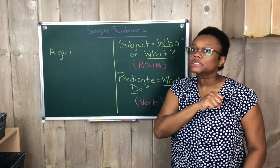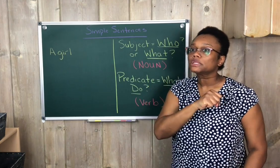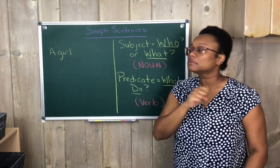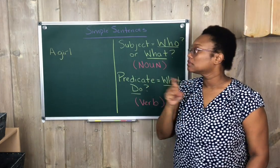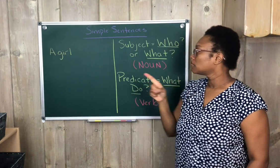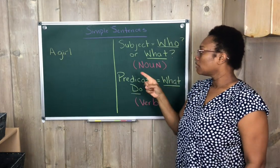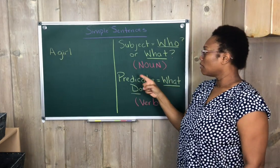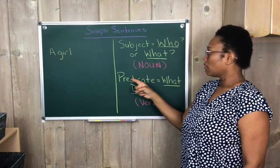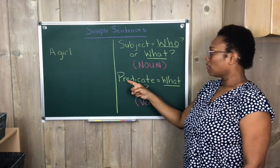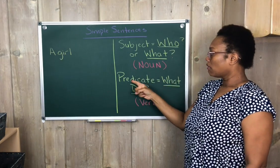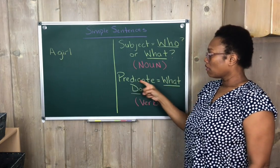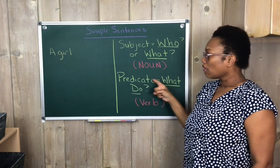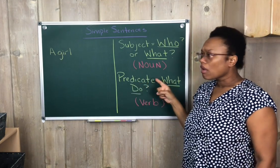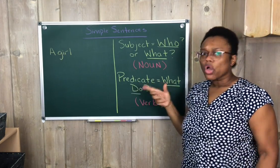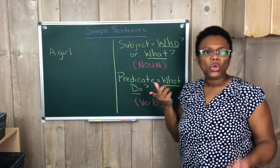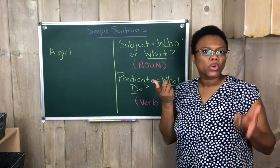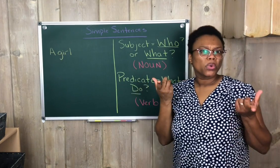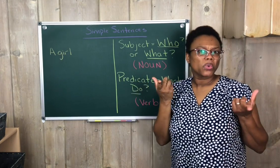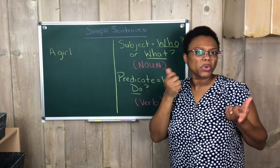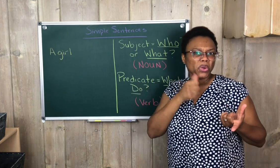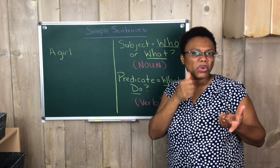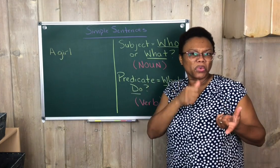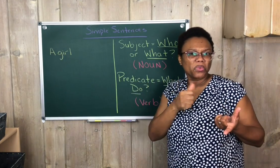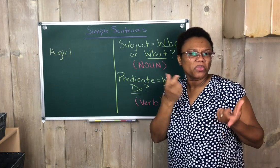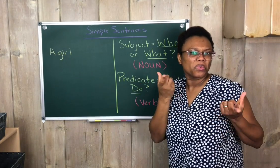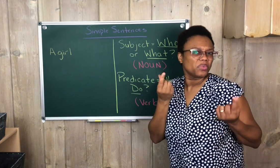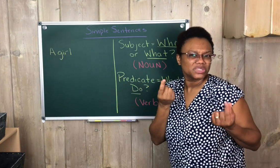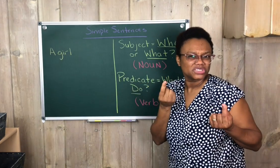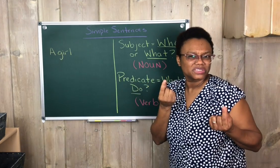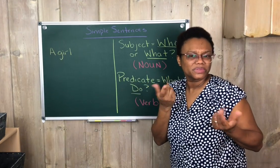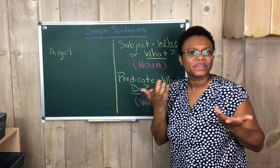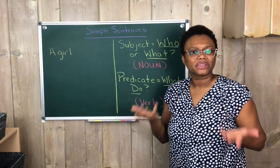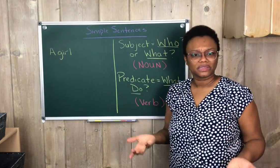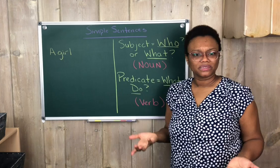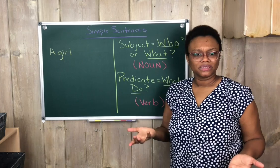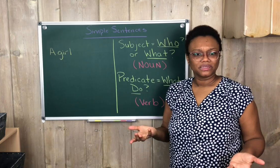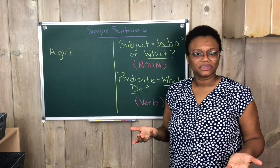it's missing the second part, a predicate. What is the girl doing?